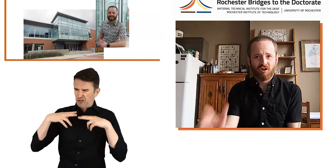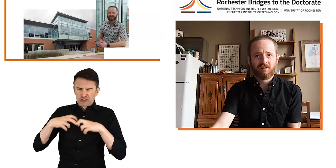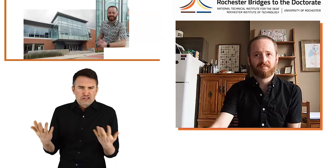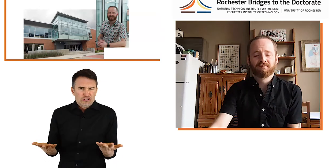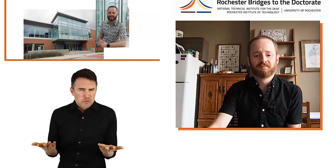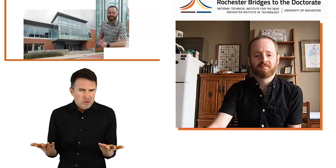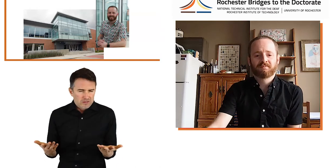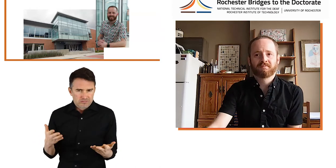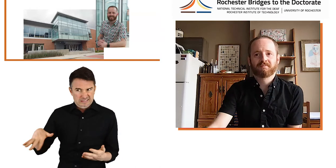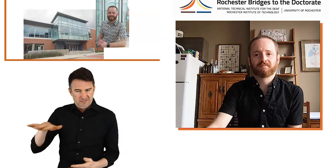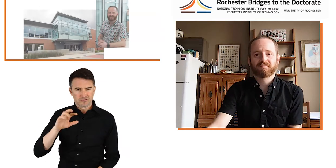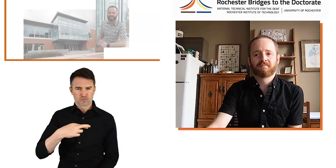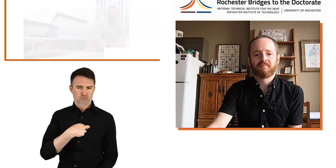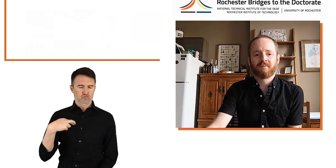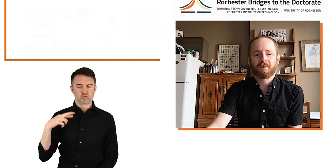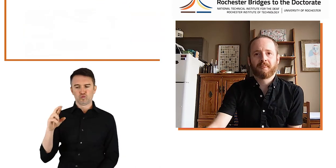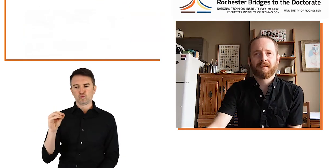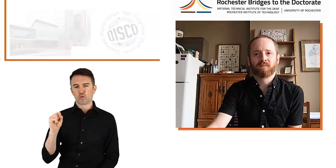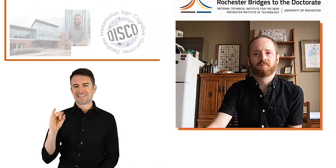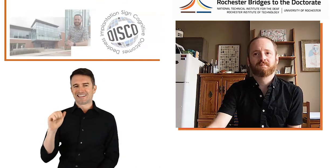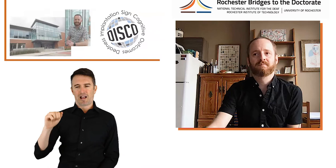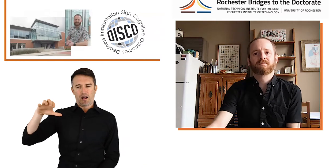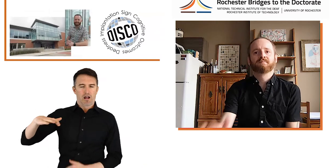And now let me tell you more about what I do in Rosica Hall.